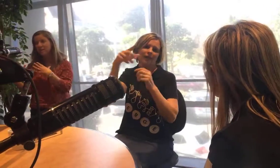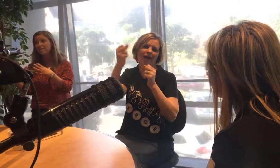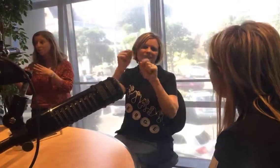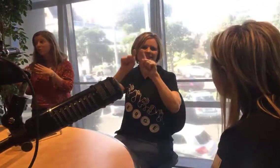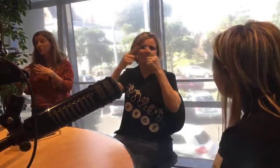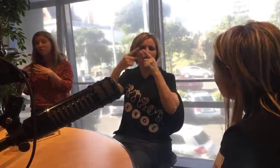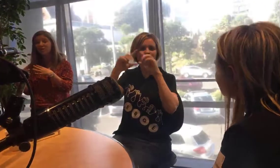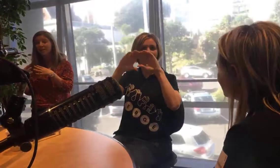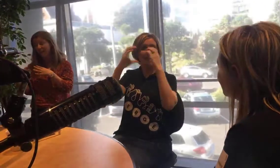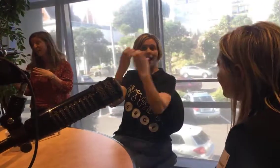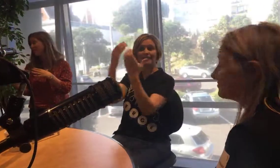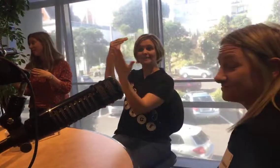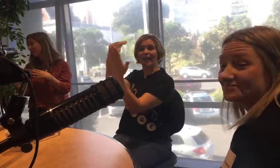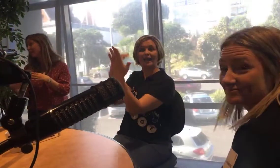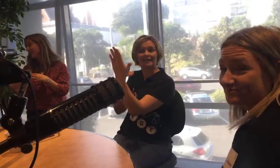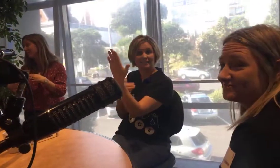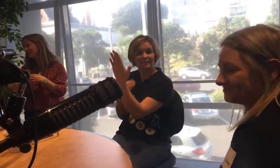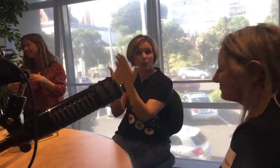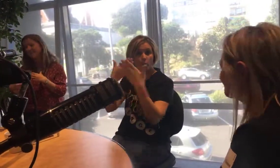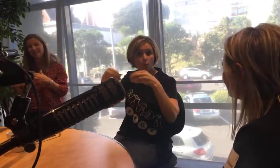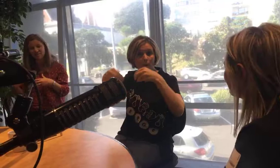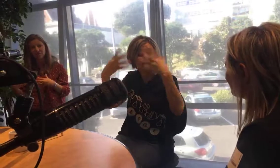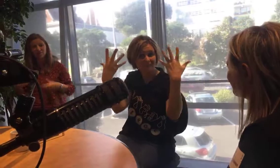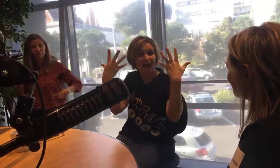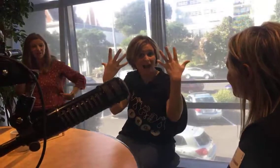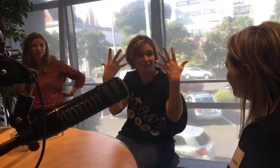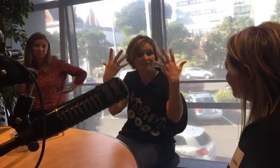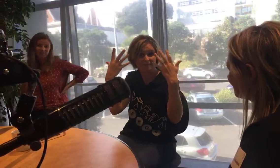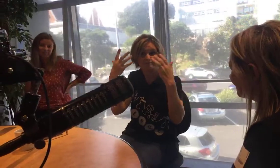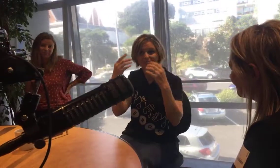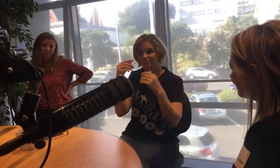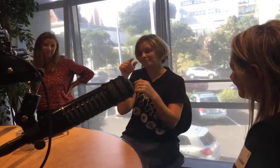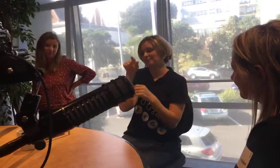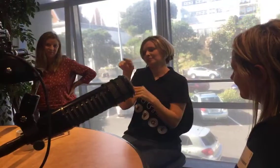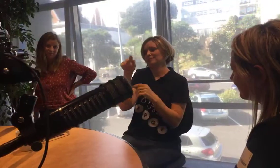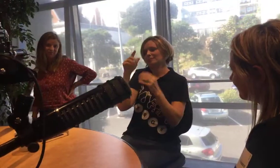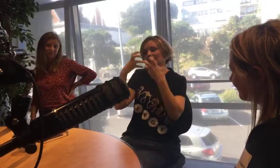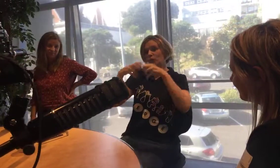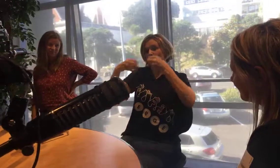things like Facebook, you Yes. can actually make it a visual thing.